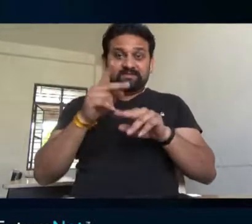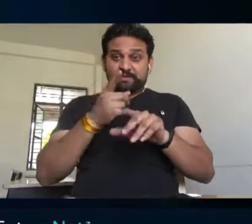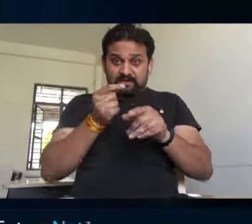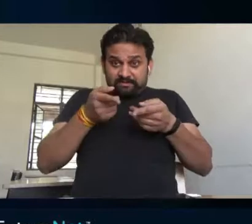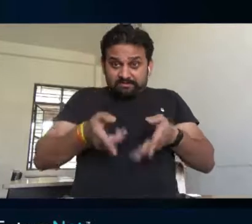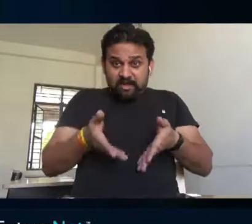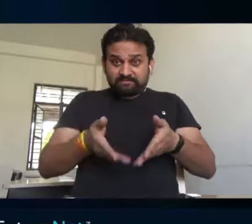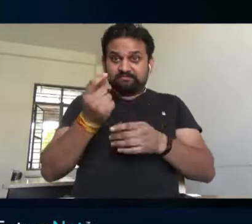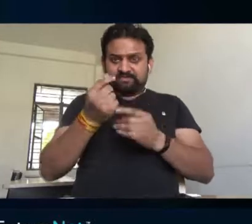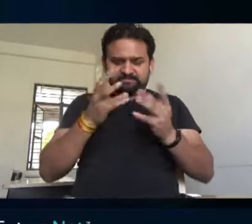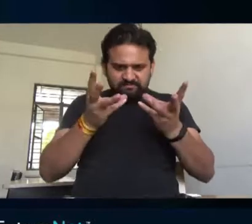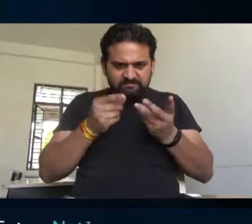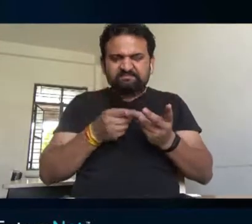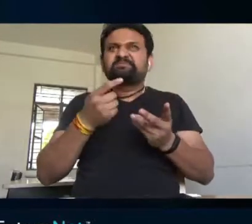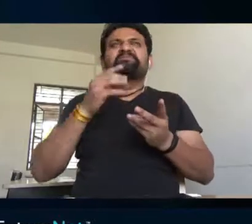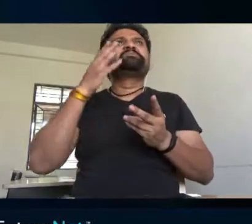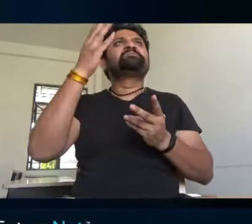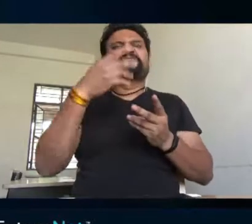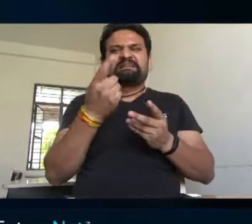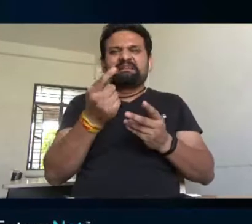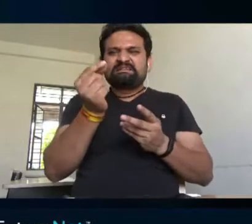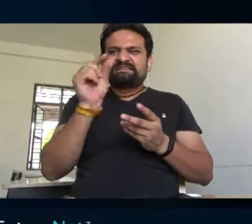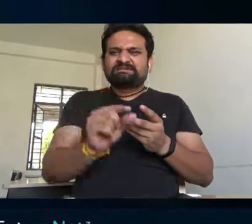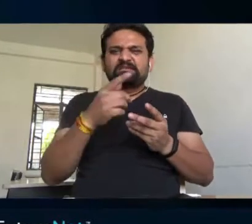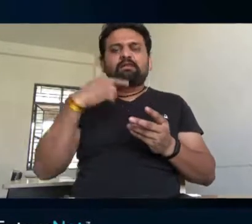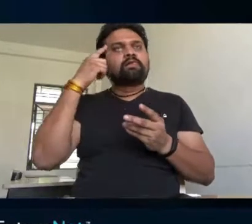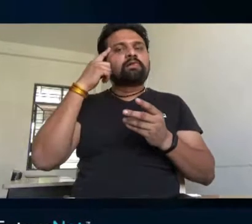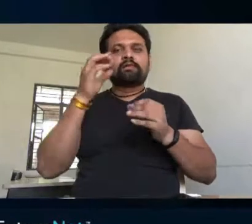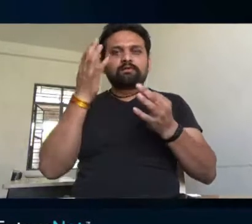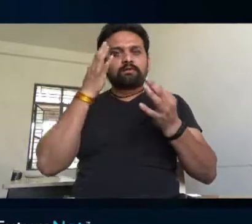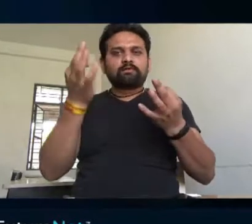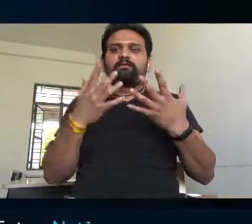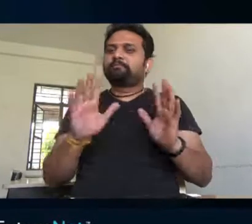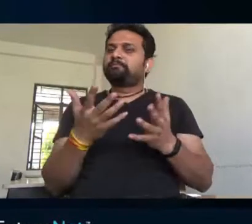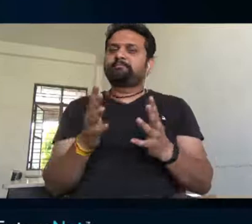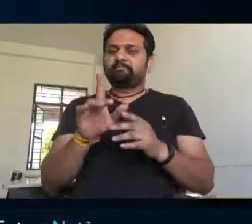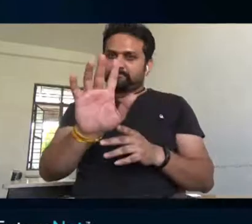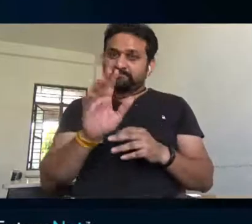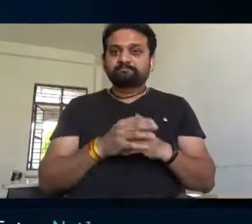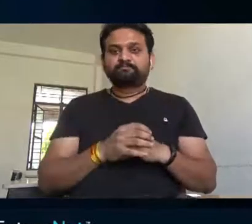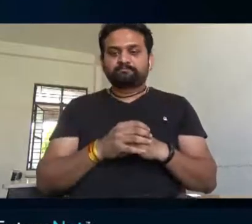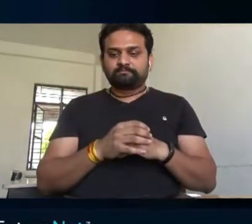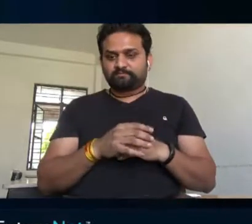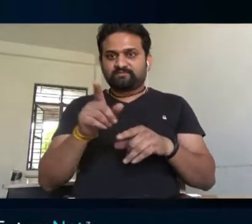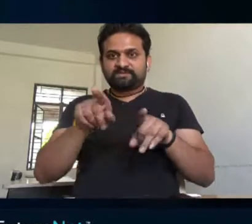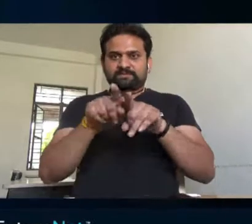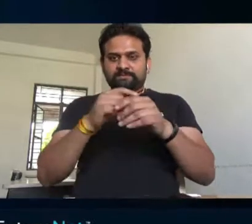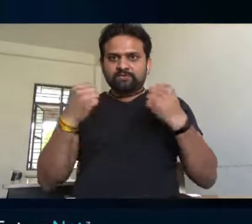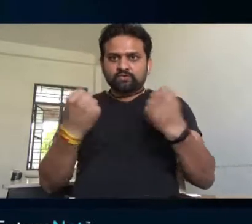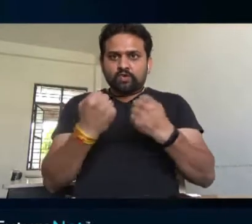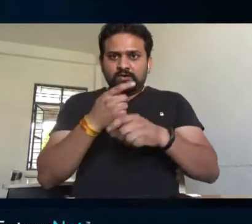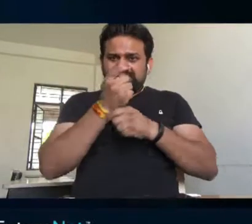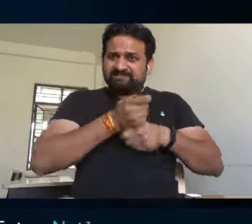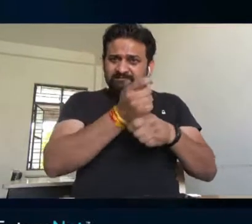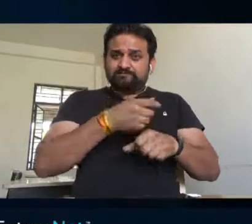many in 2 years. But the price of the Futuro is only so less, that makes no sense. Guys,